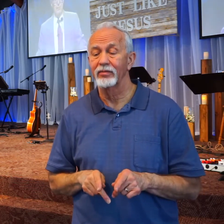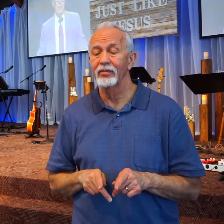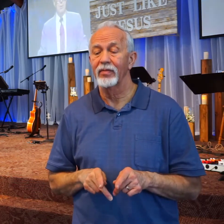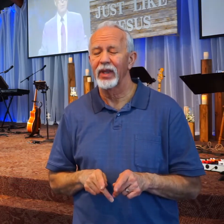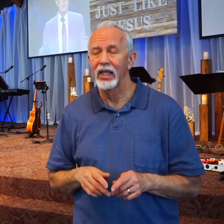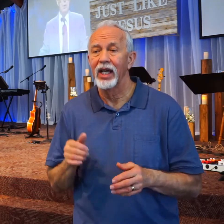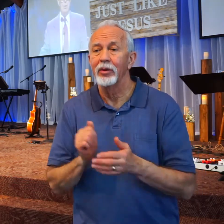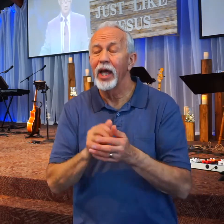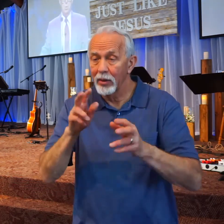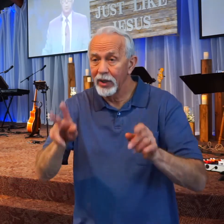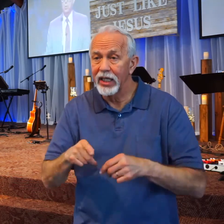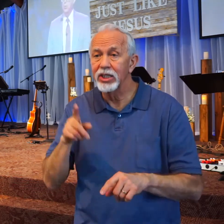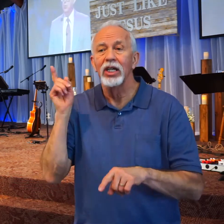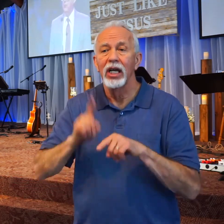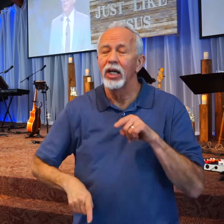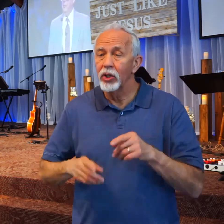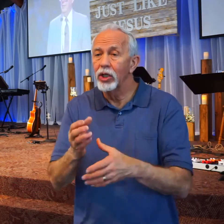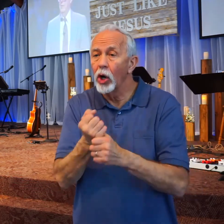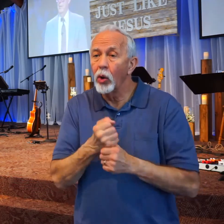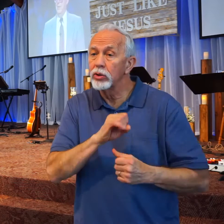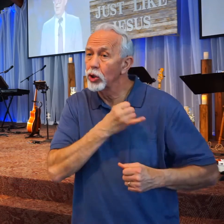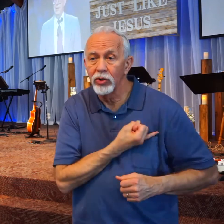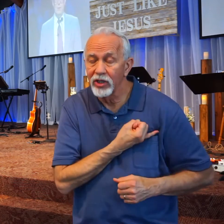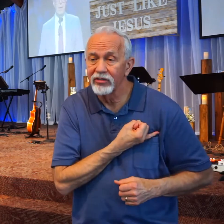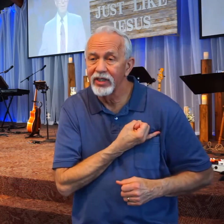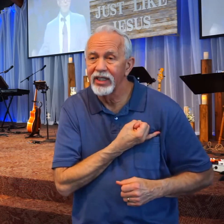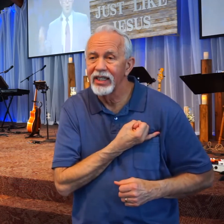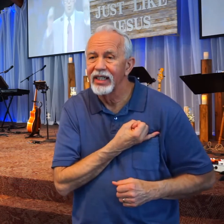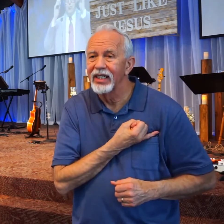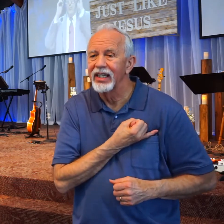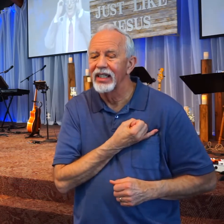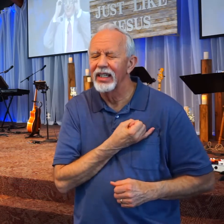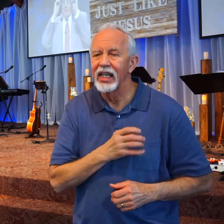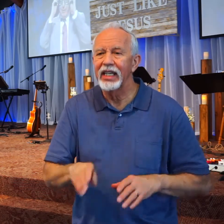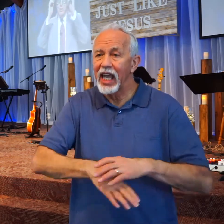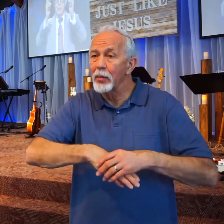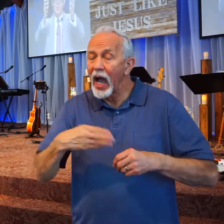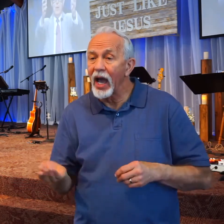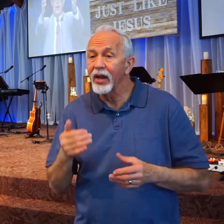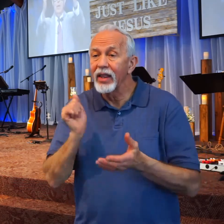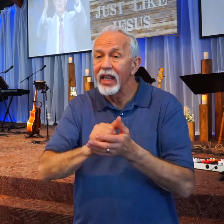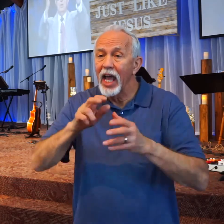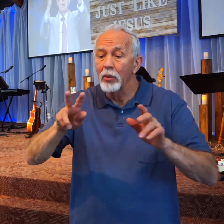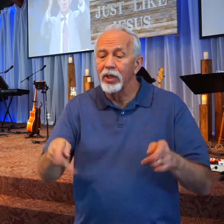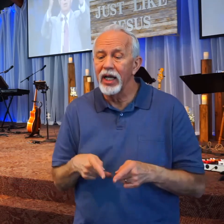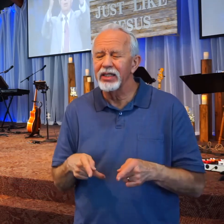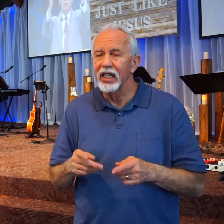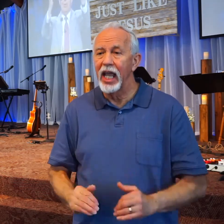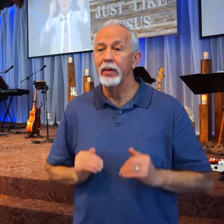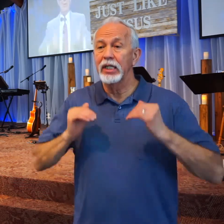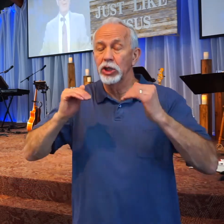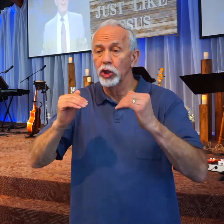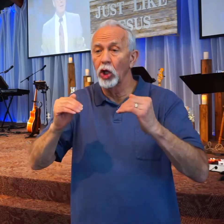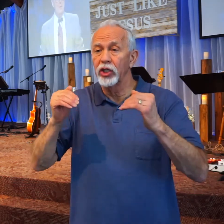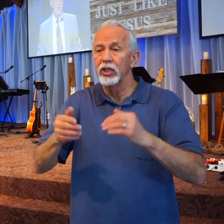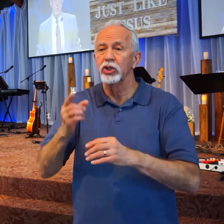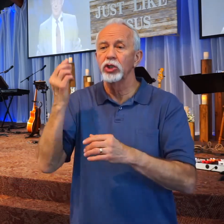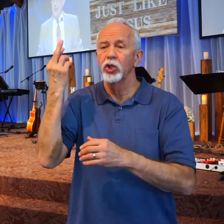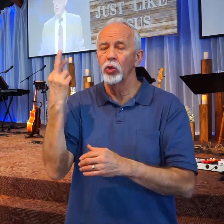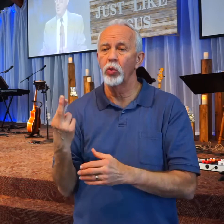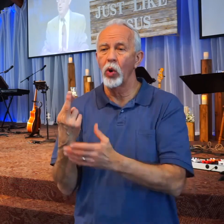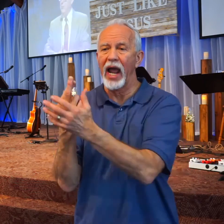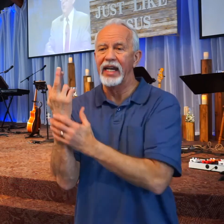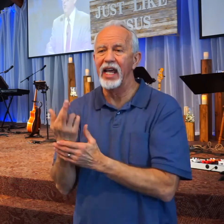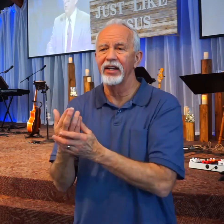But that place could not hold Joseph. He came forth from that place, and he was exalted to the right hand of